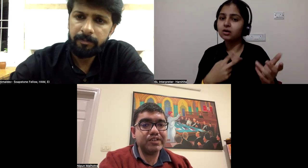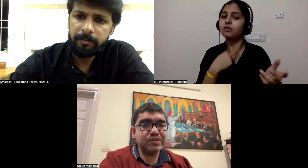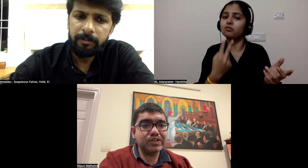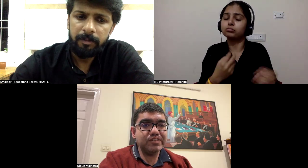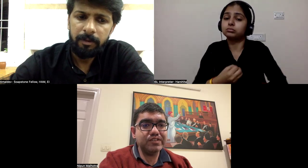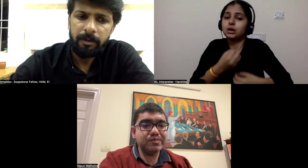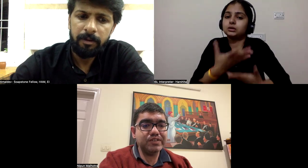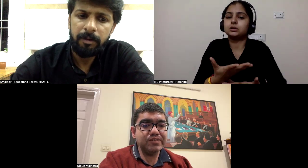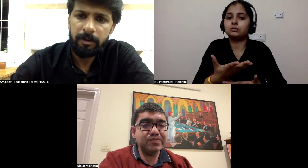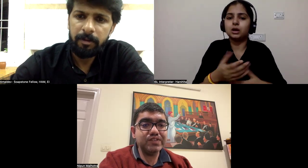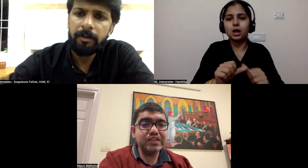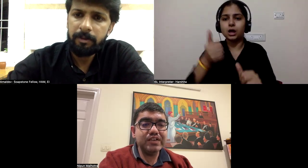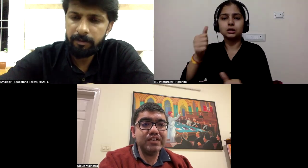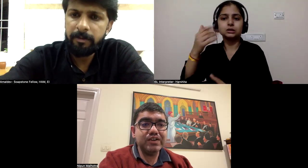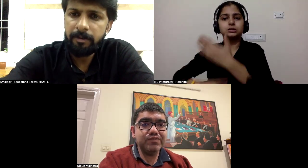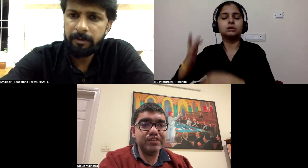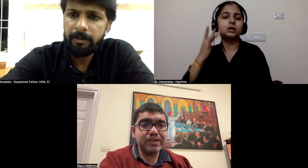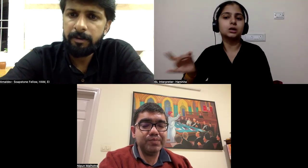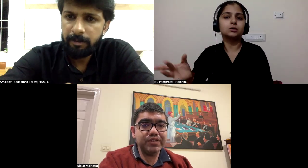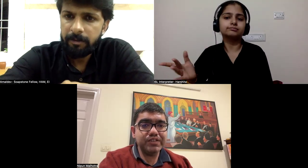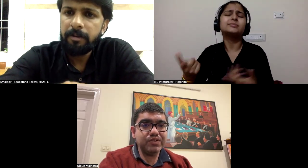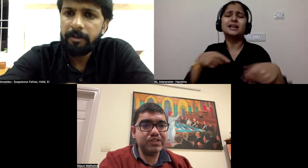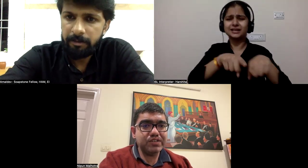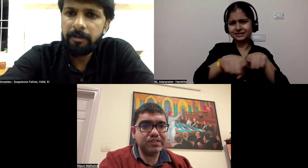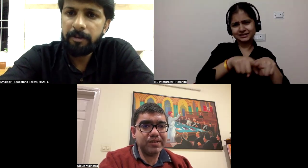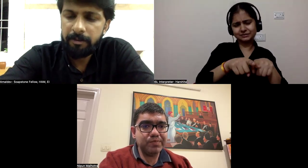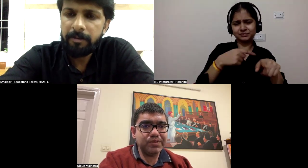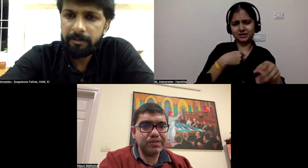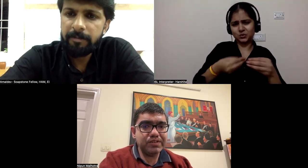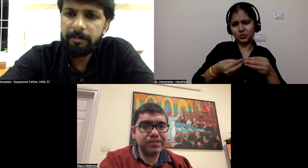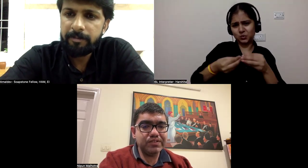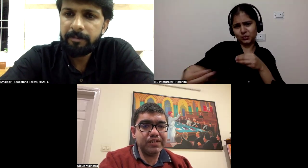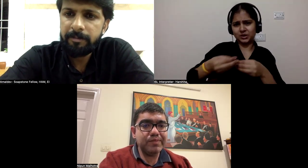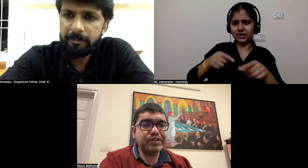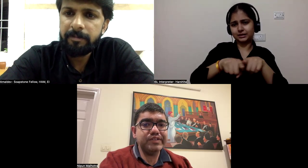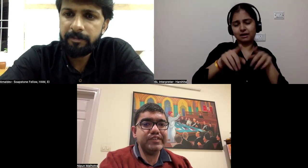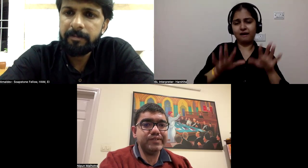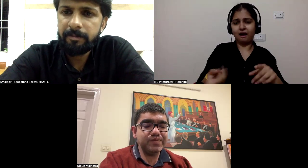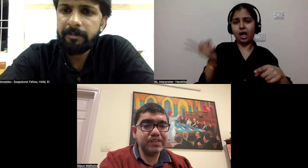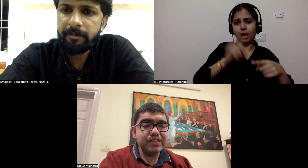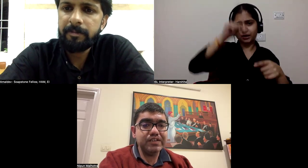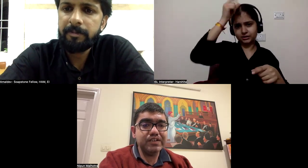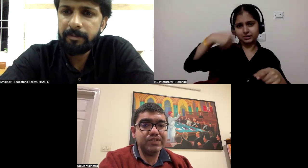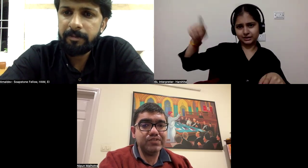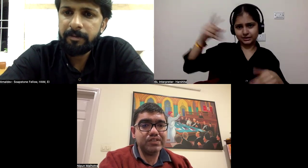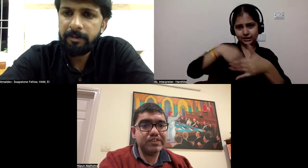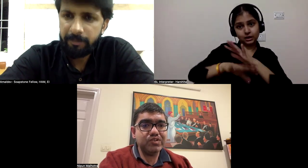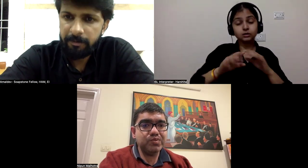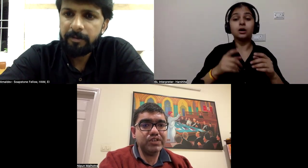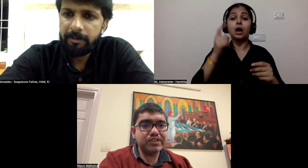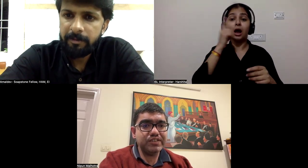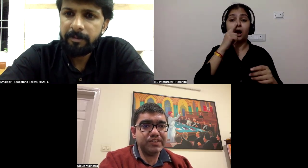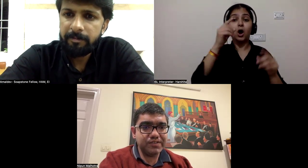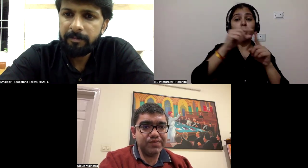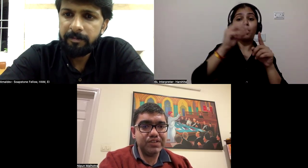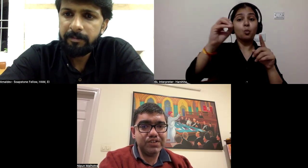sometimes start ignoring other disabilities. For example, I'll give you a recent example that happened in India, where there was this lady called